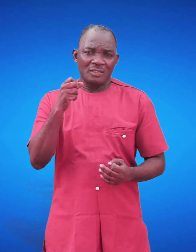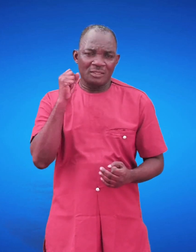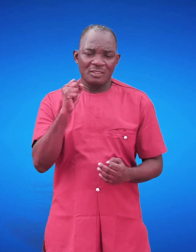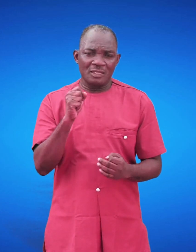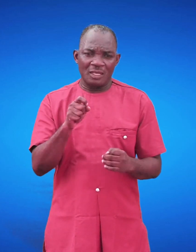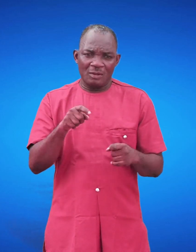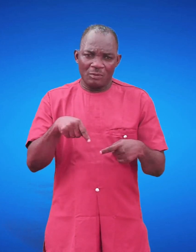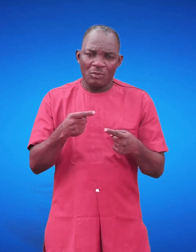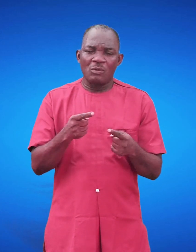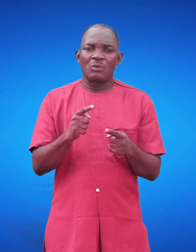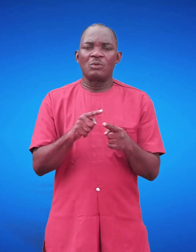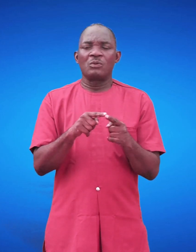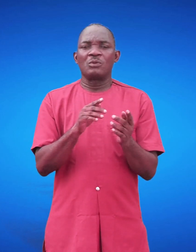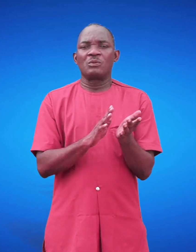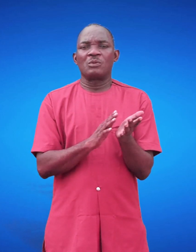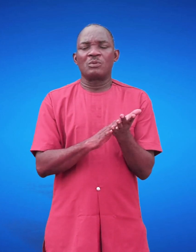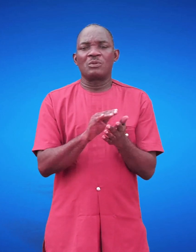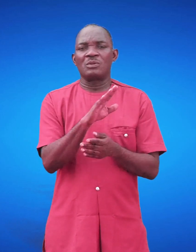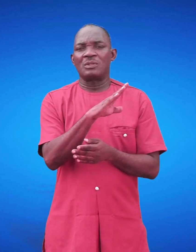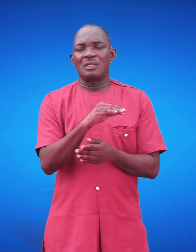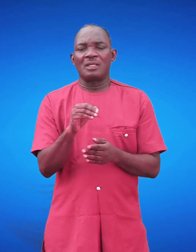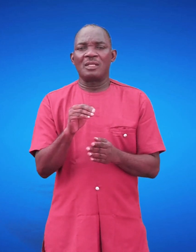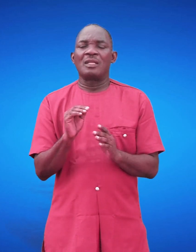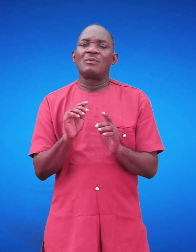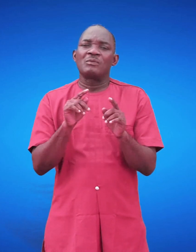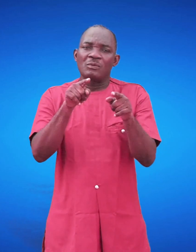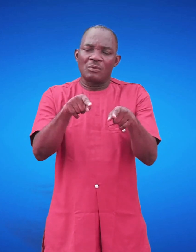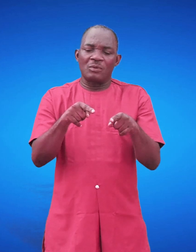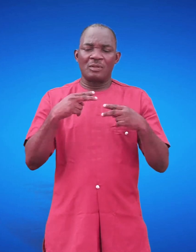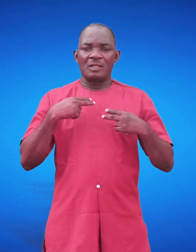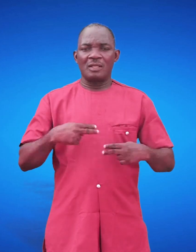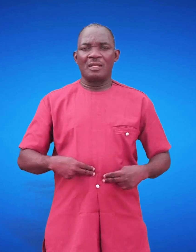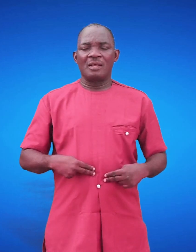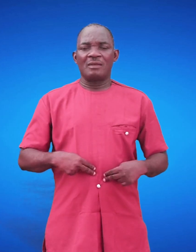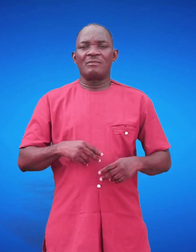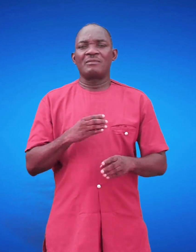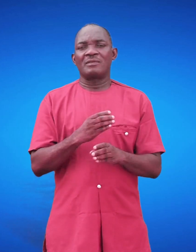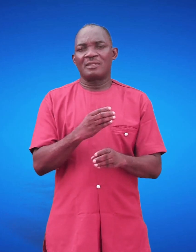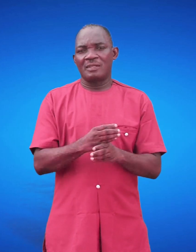to school and attend health facilities.